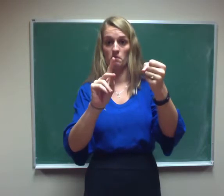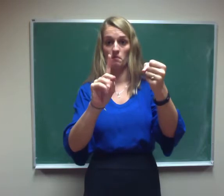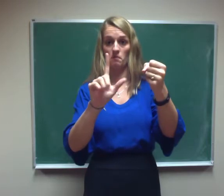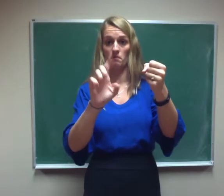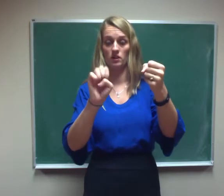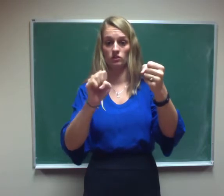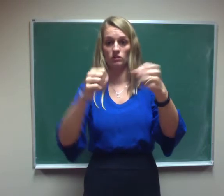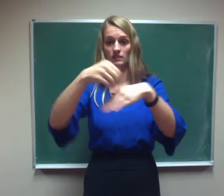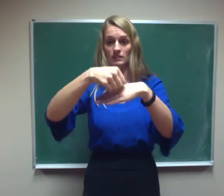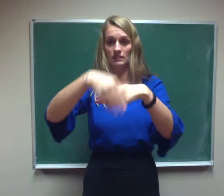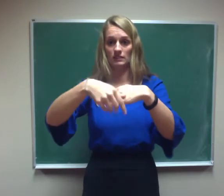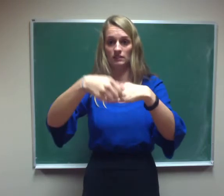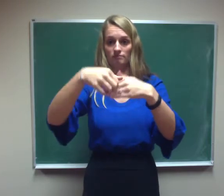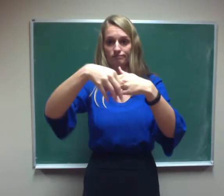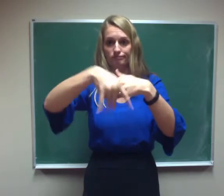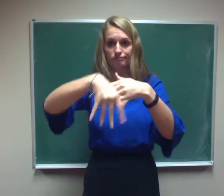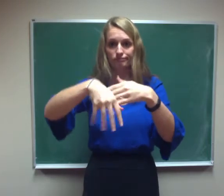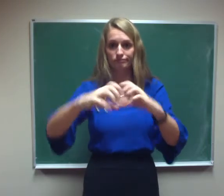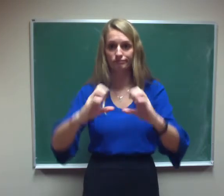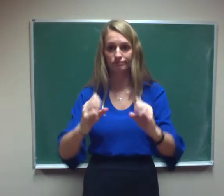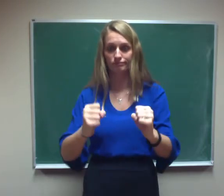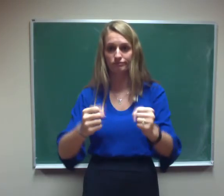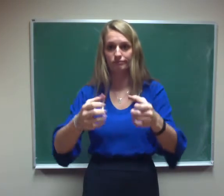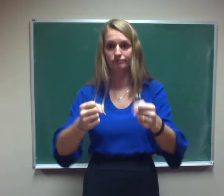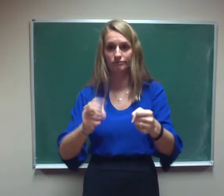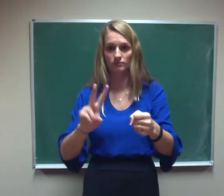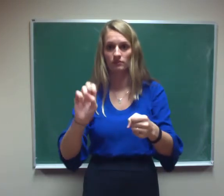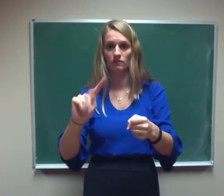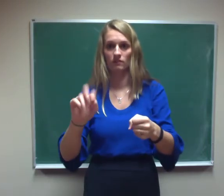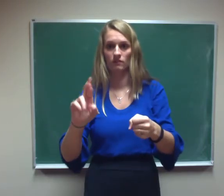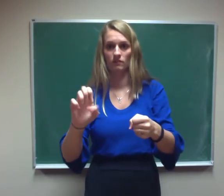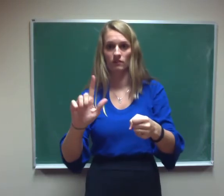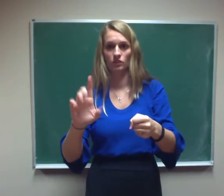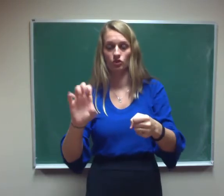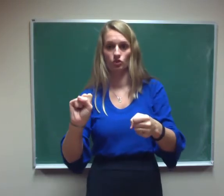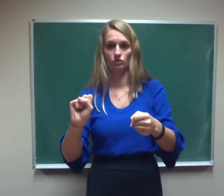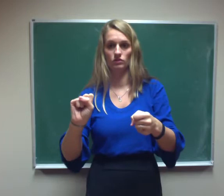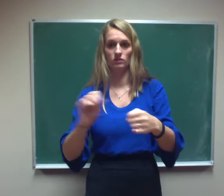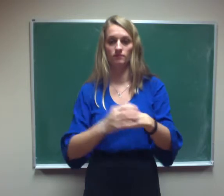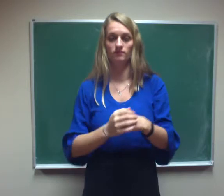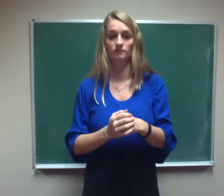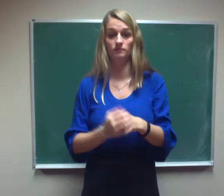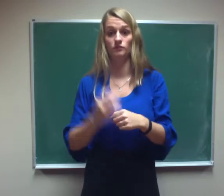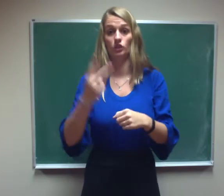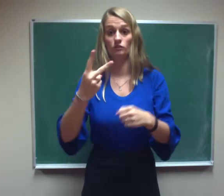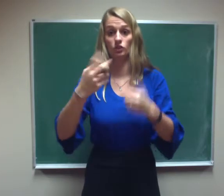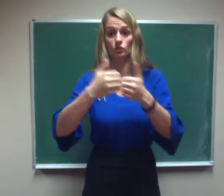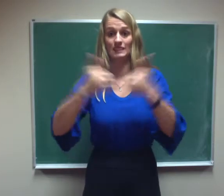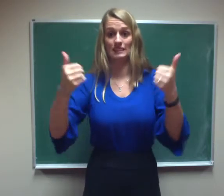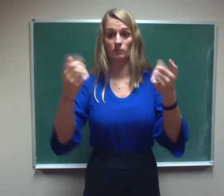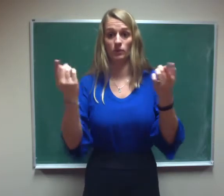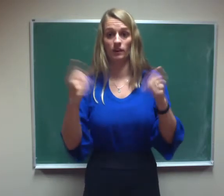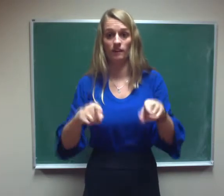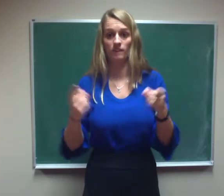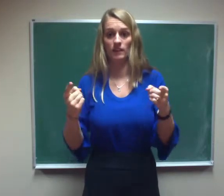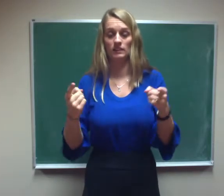the Purkinje fibers. Now, by having 2 separate events, atrial contraction followed by